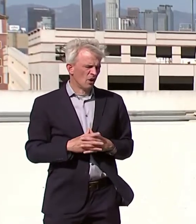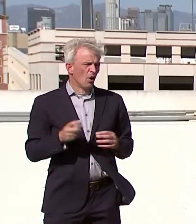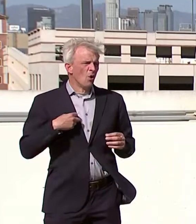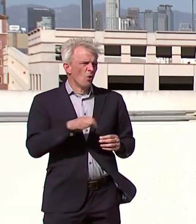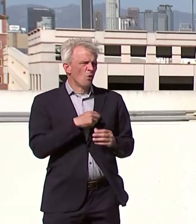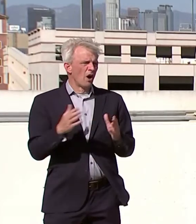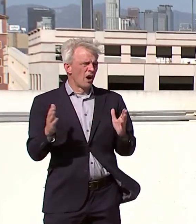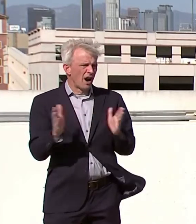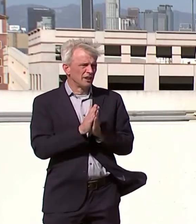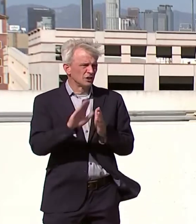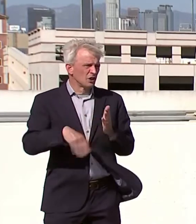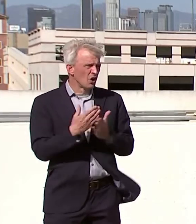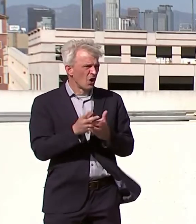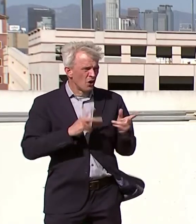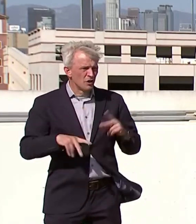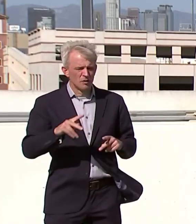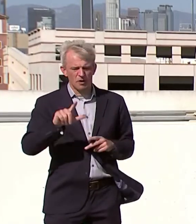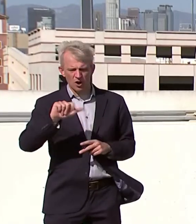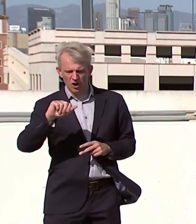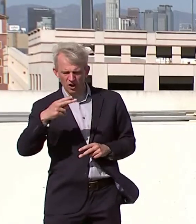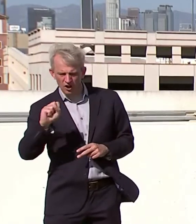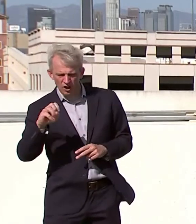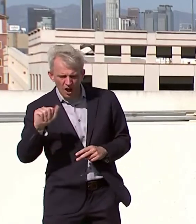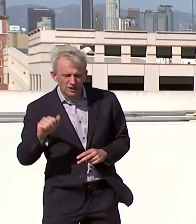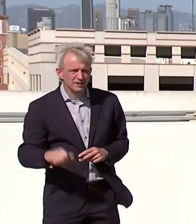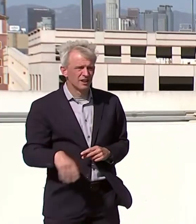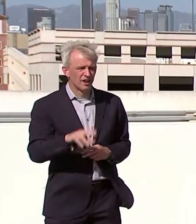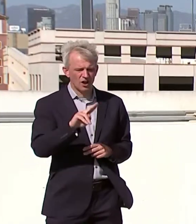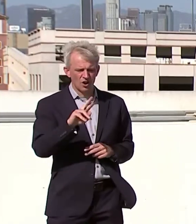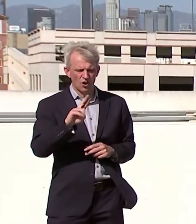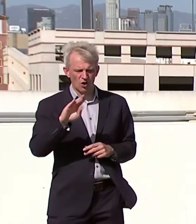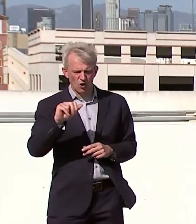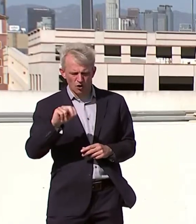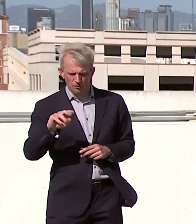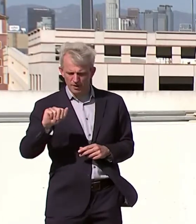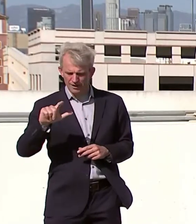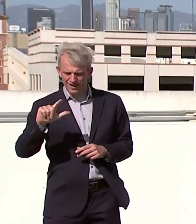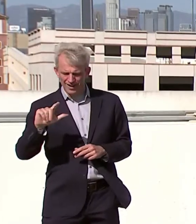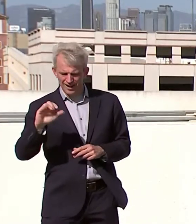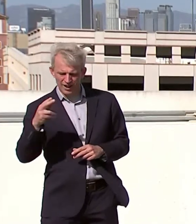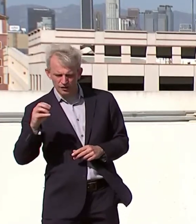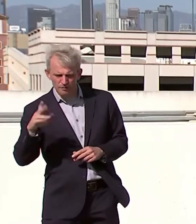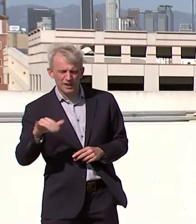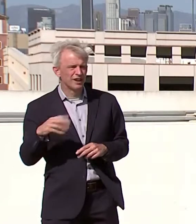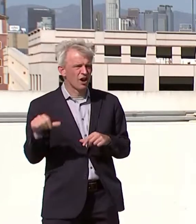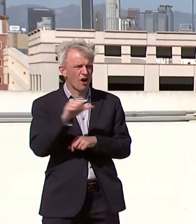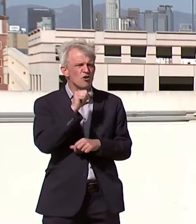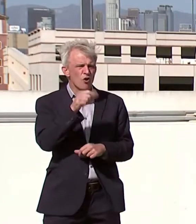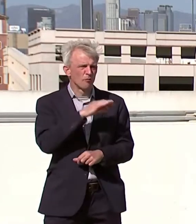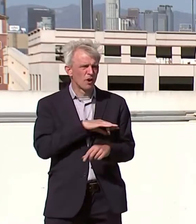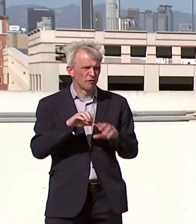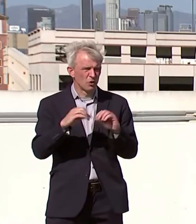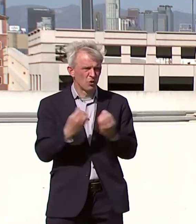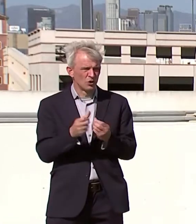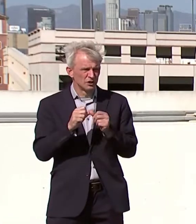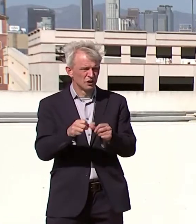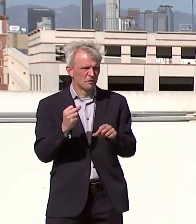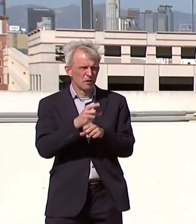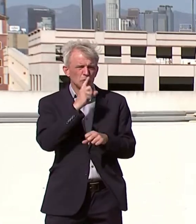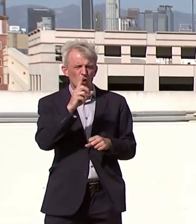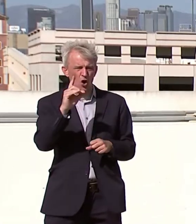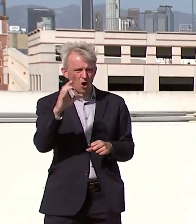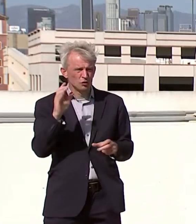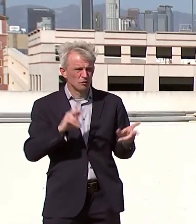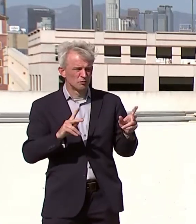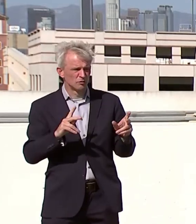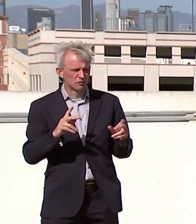folks, Lhasa, Urban Alchemy, some of the other great nonprofits and volunteer groups, to continue helping to make sure 100% of people know